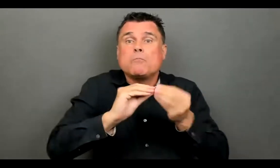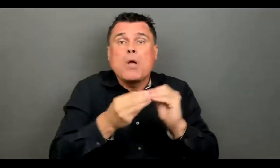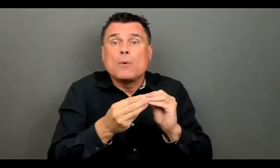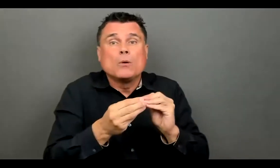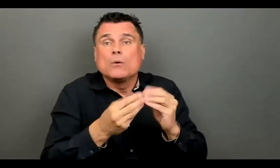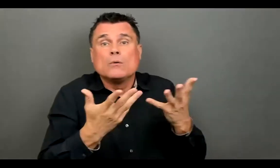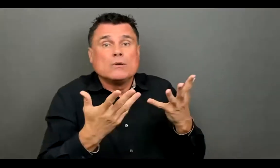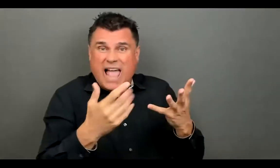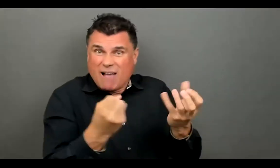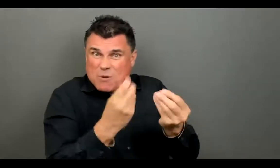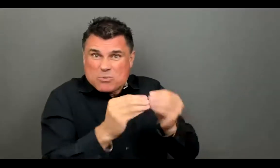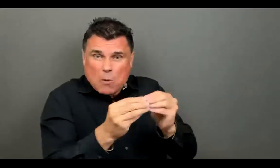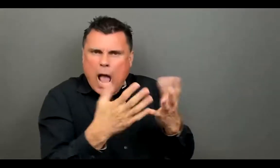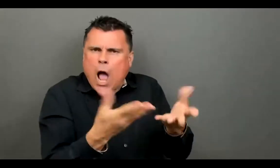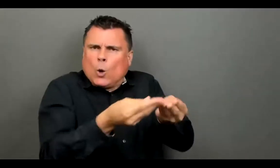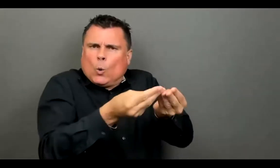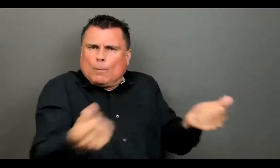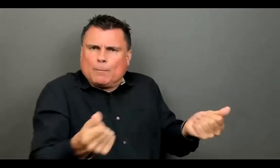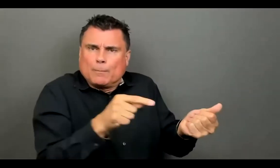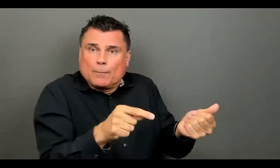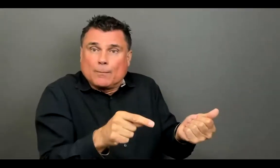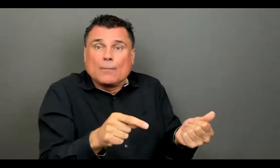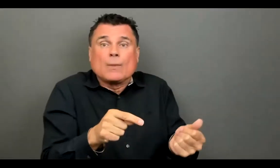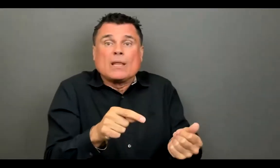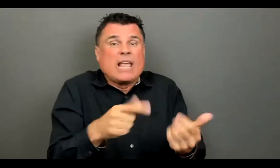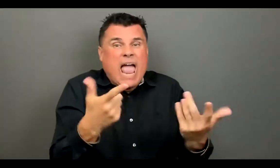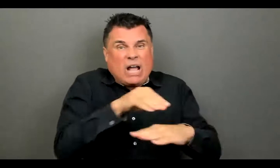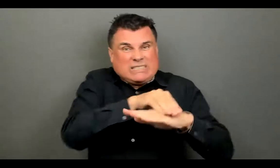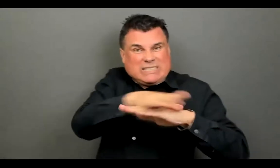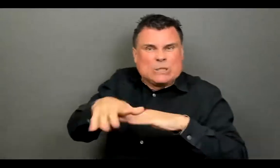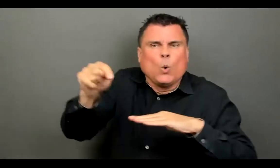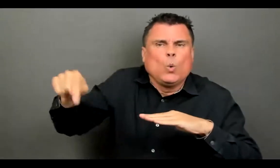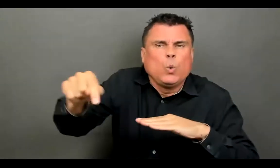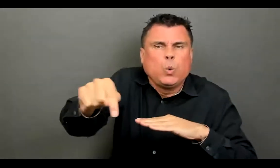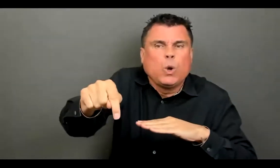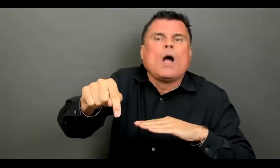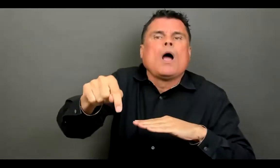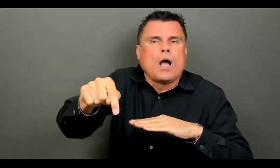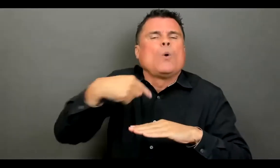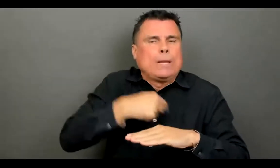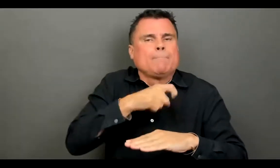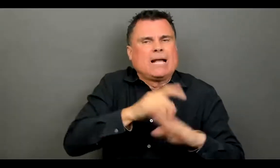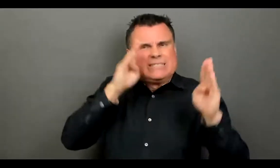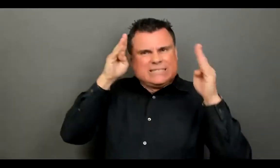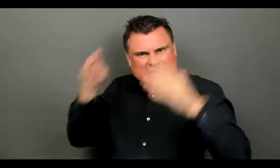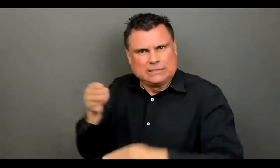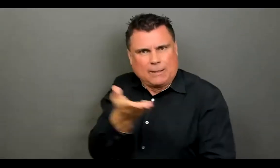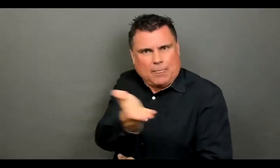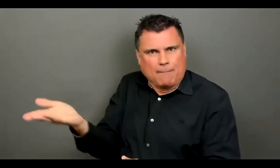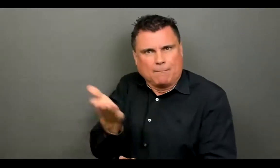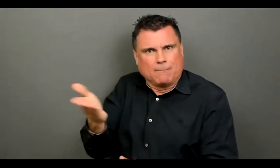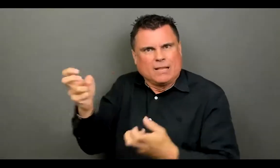HCD allows for us to center those people in the process of creating solutions. So using participative HCD